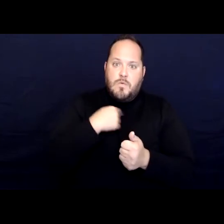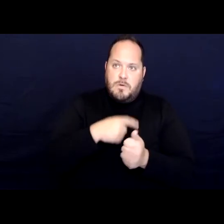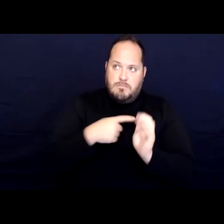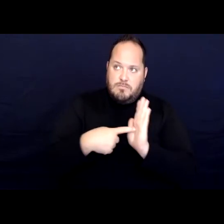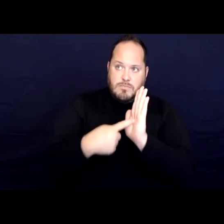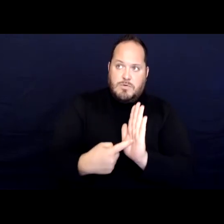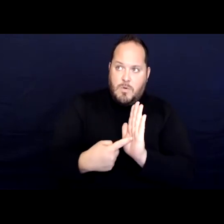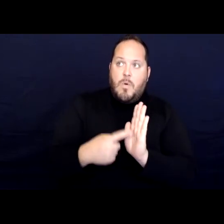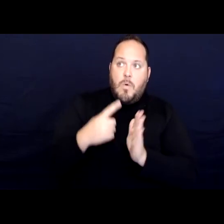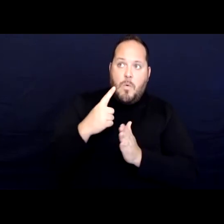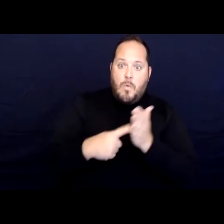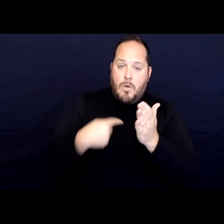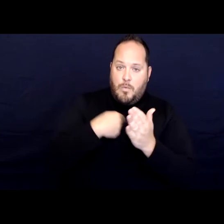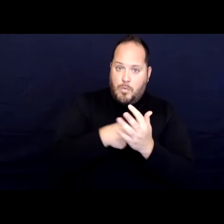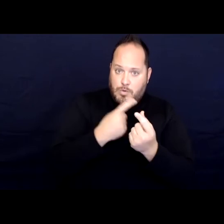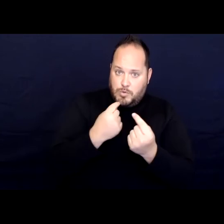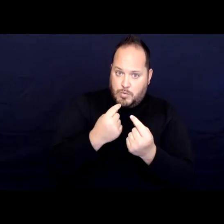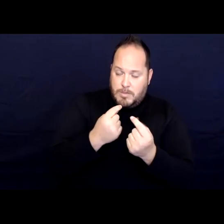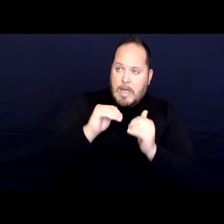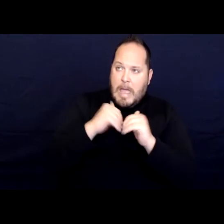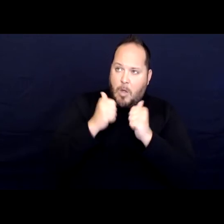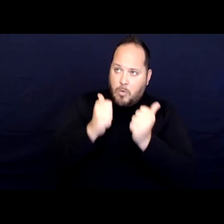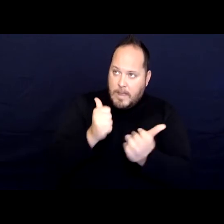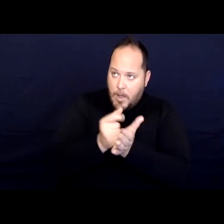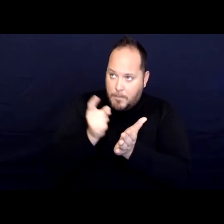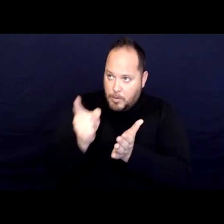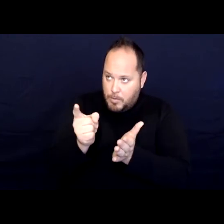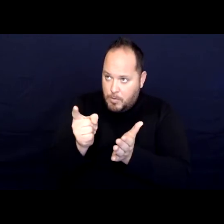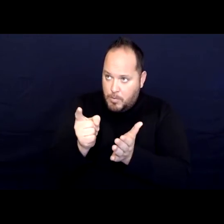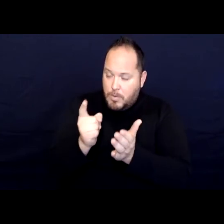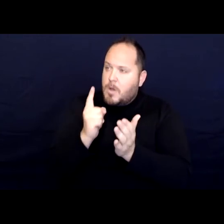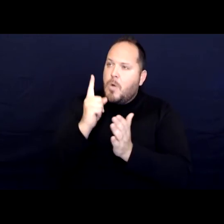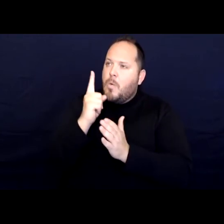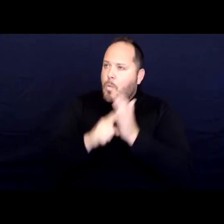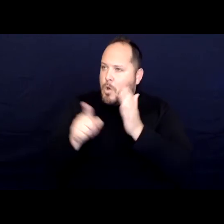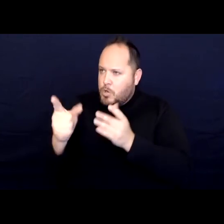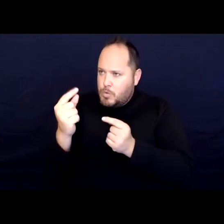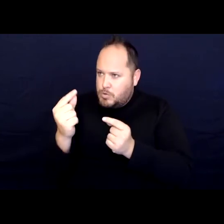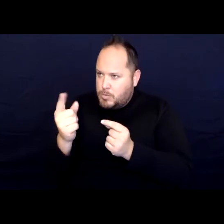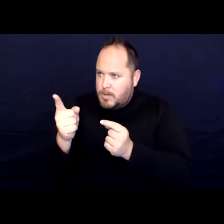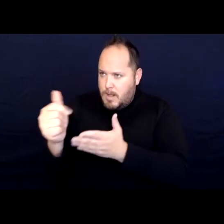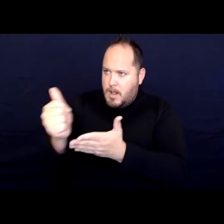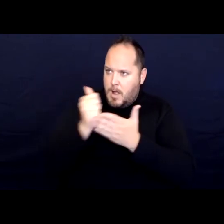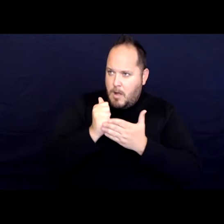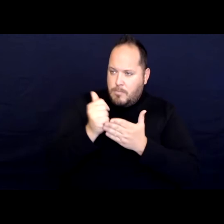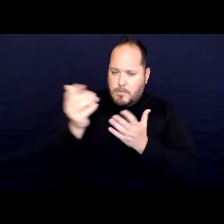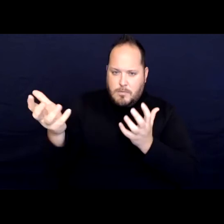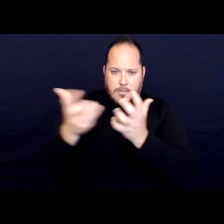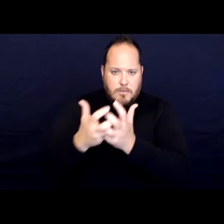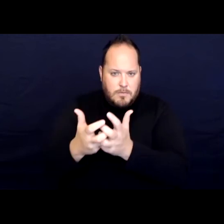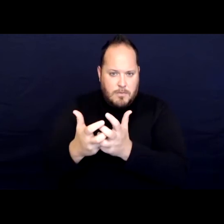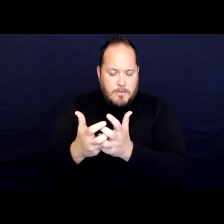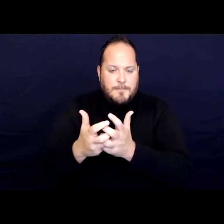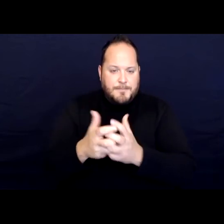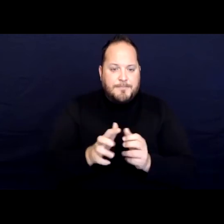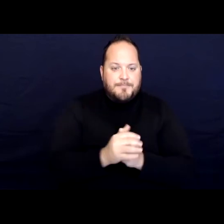you? And what are you doing? And just having these conversations. I remember